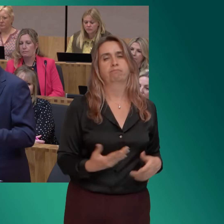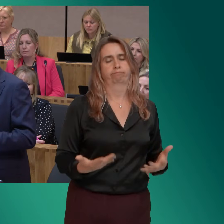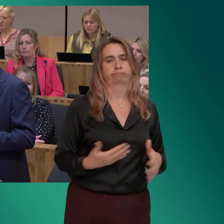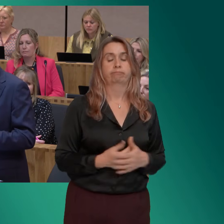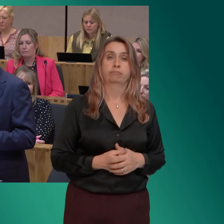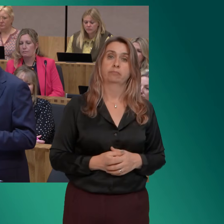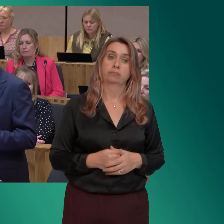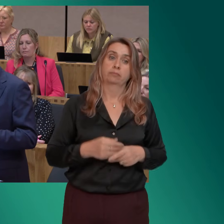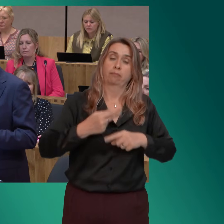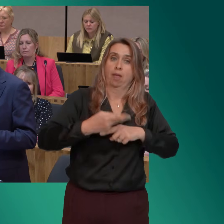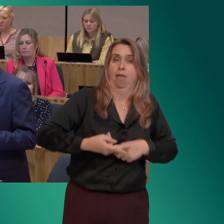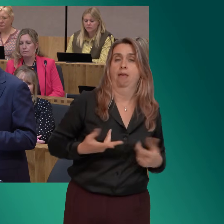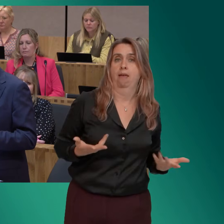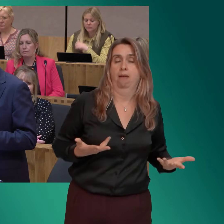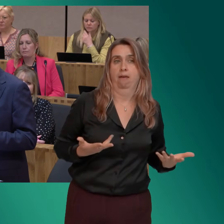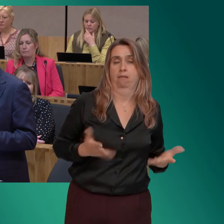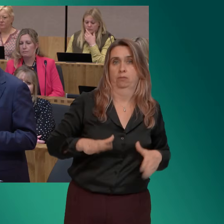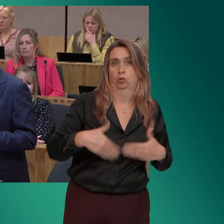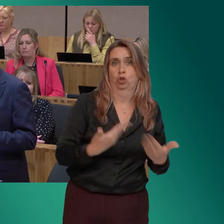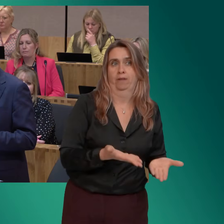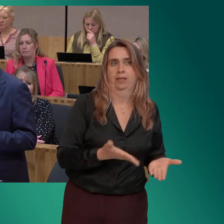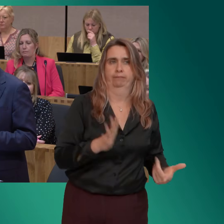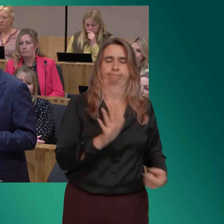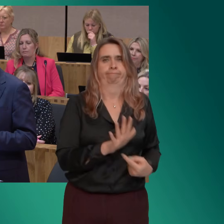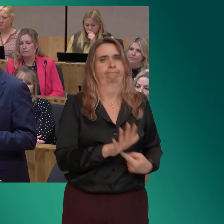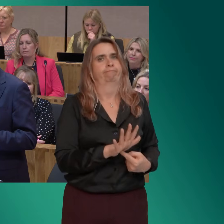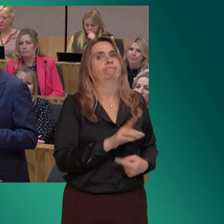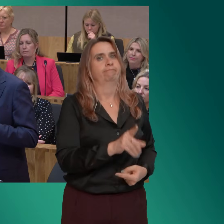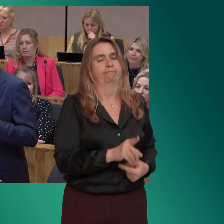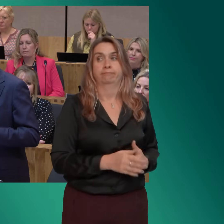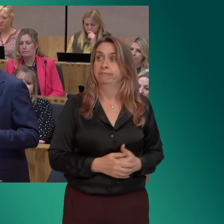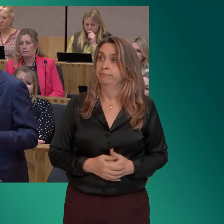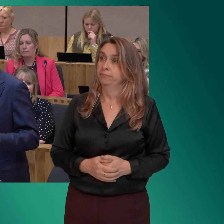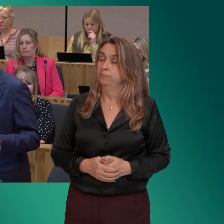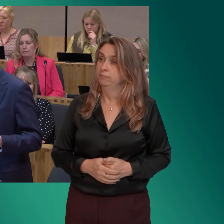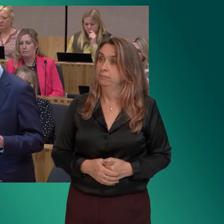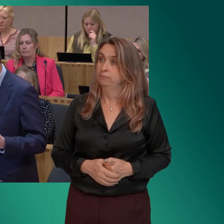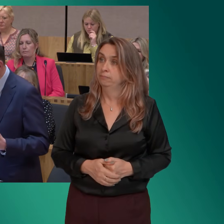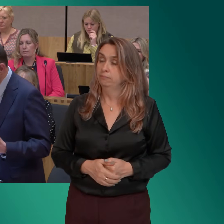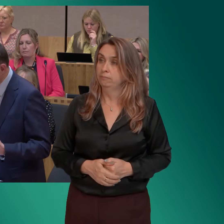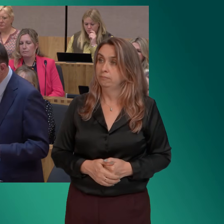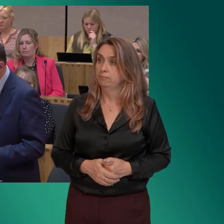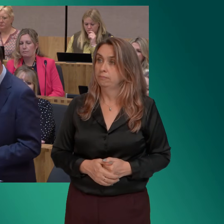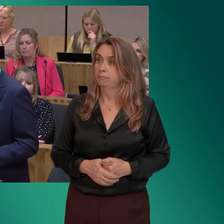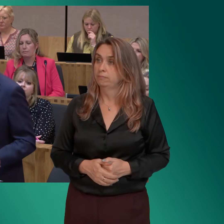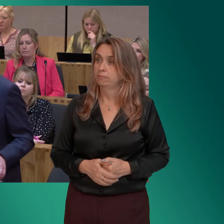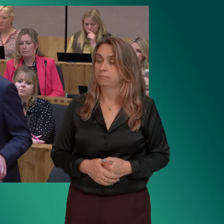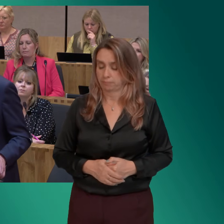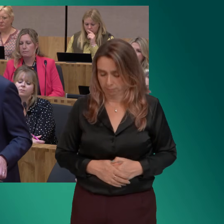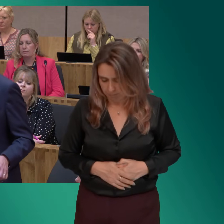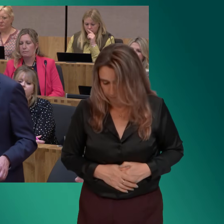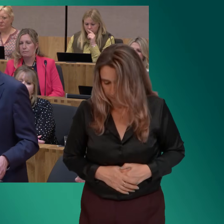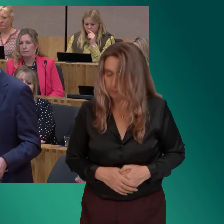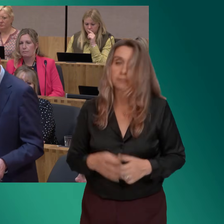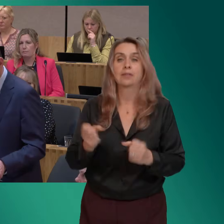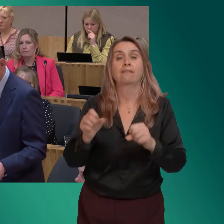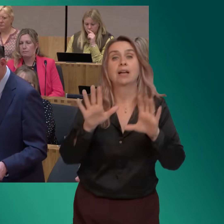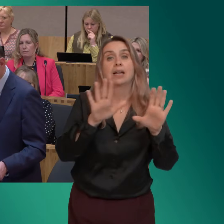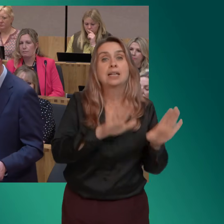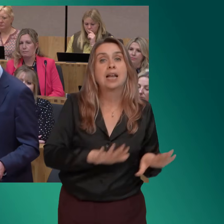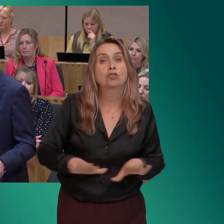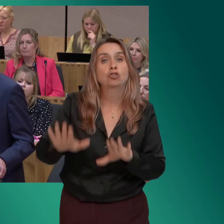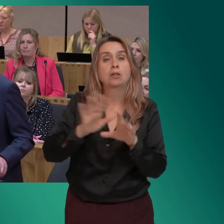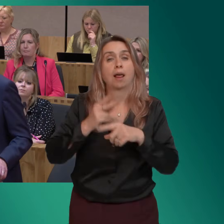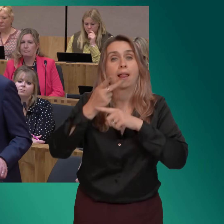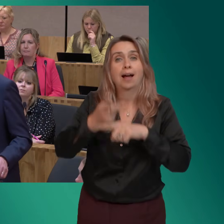services is something that is particularly relevant towards that. And as we progress towards a national care service, we have to